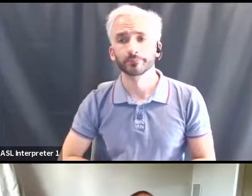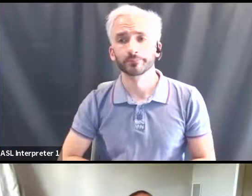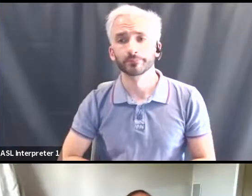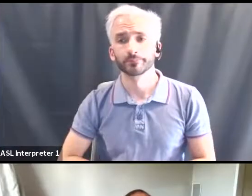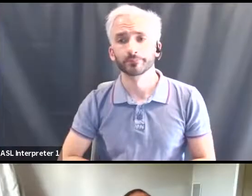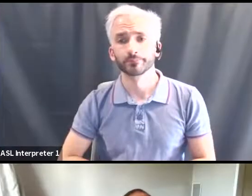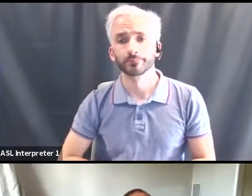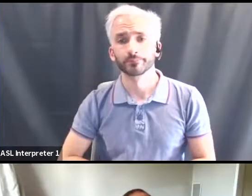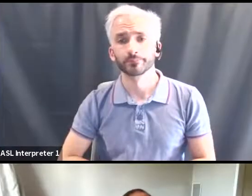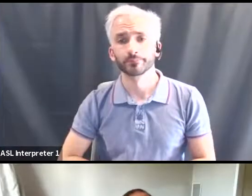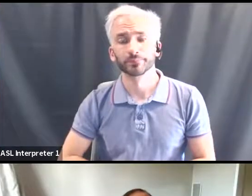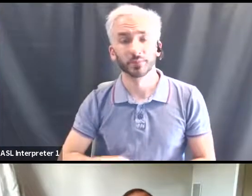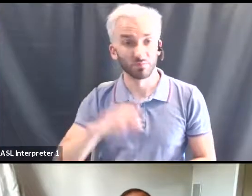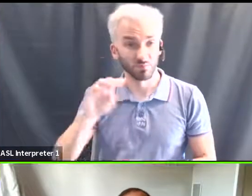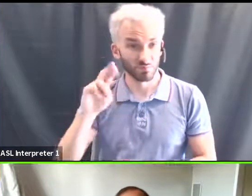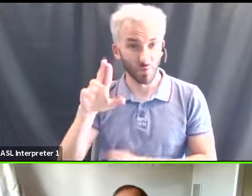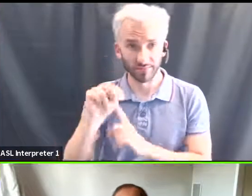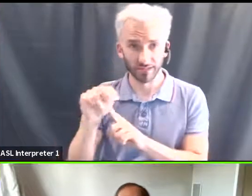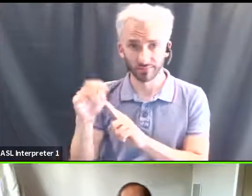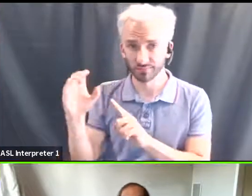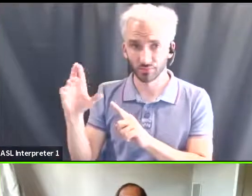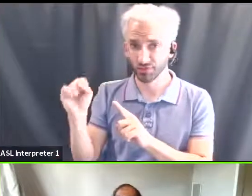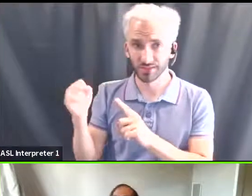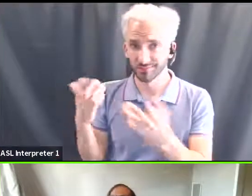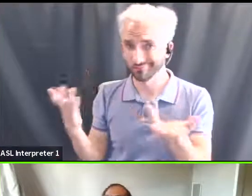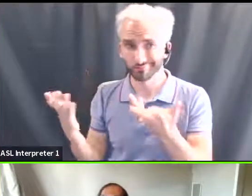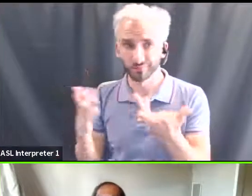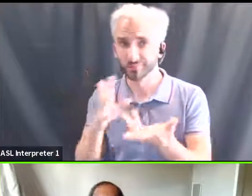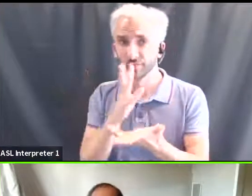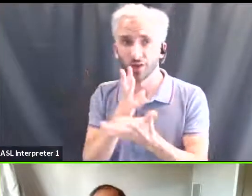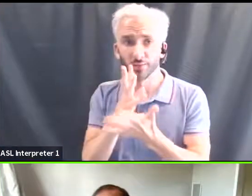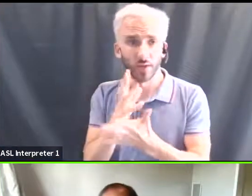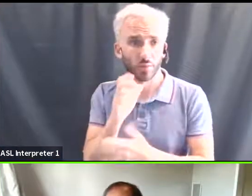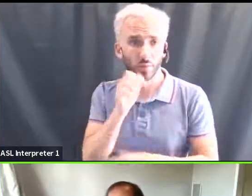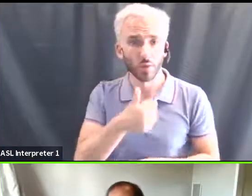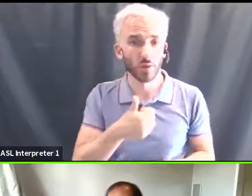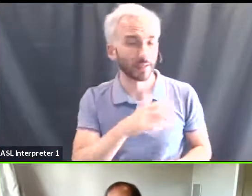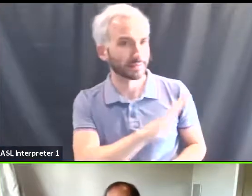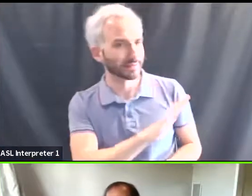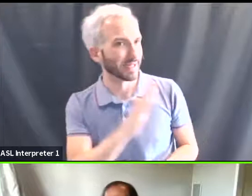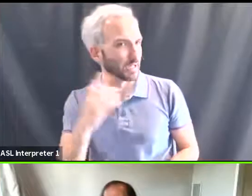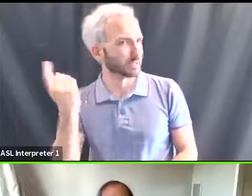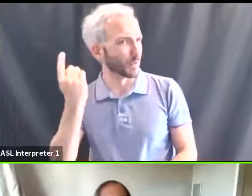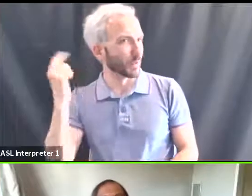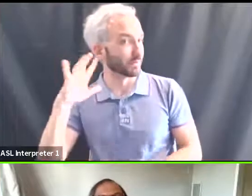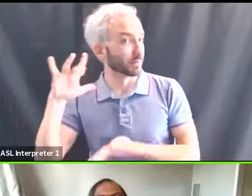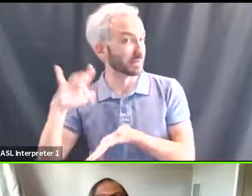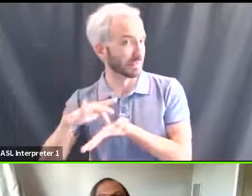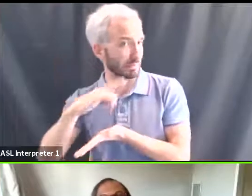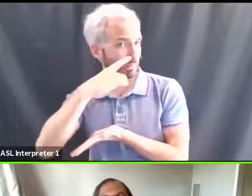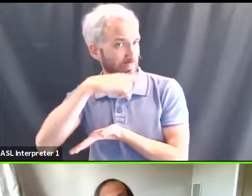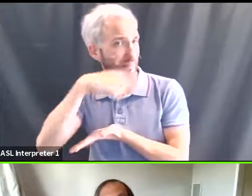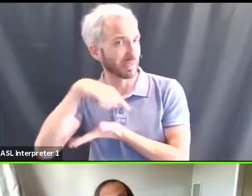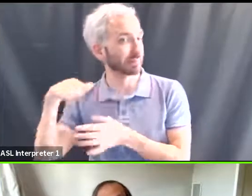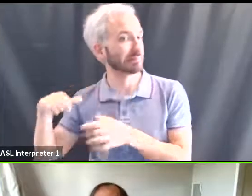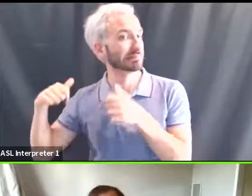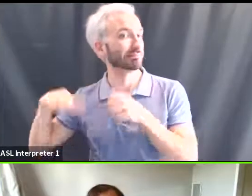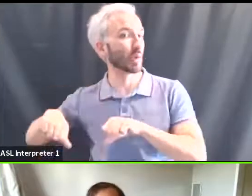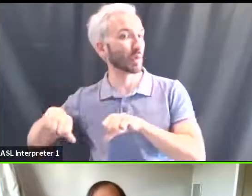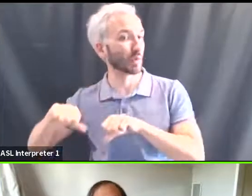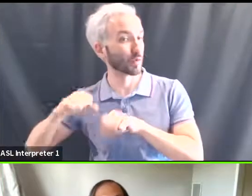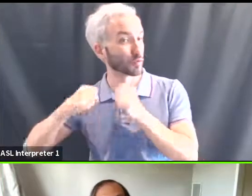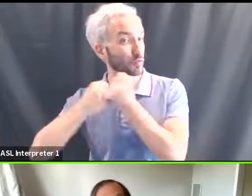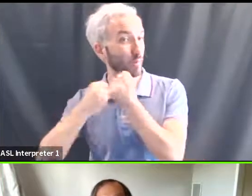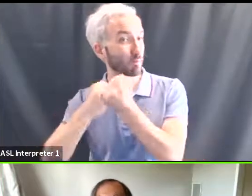Marvin or Chris, do you want to talk about tomorrow? Yes, I'm hoping that someone from the center can post the